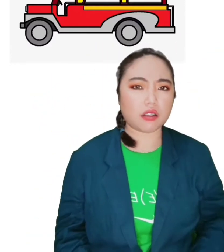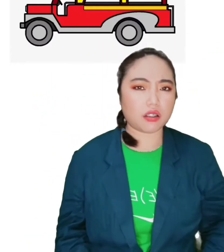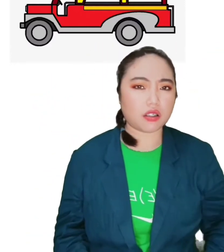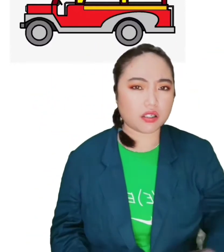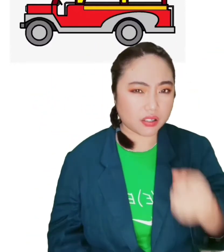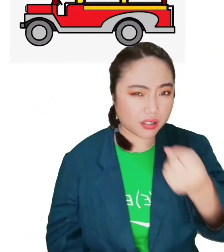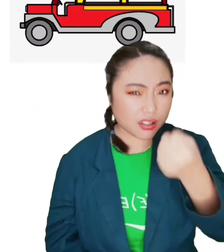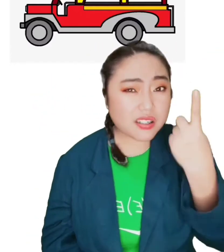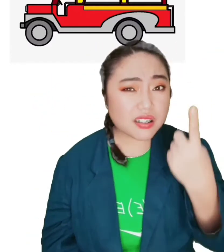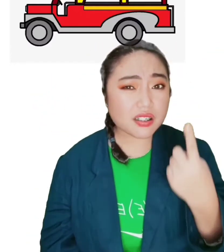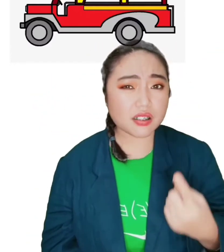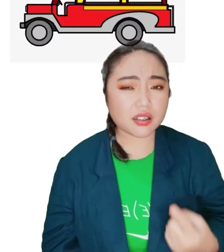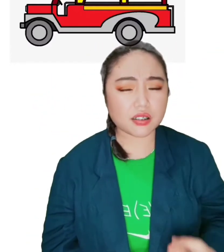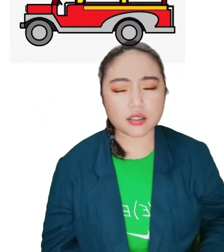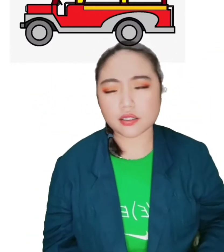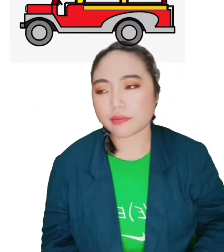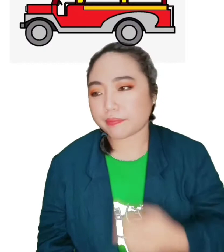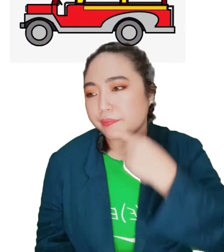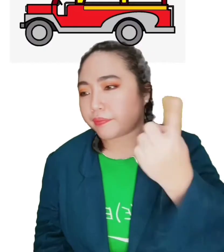will be doing a big movement.